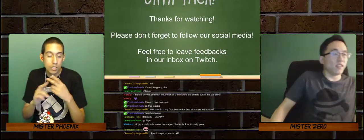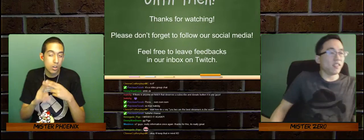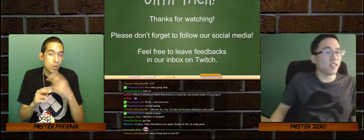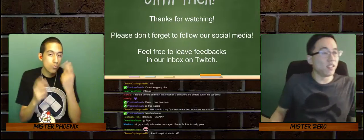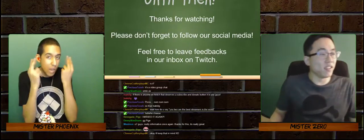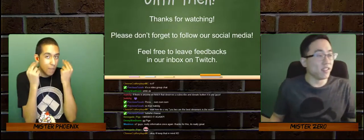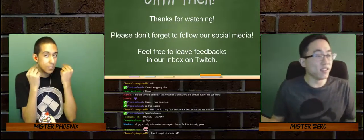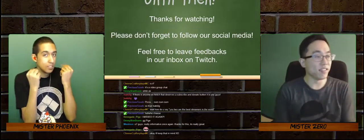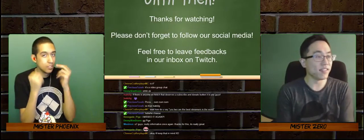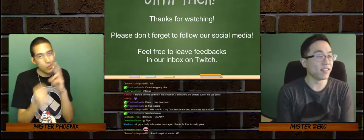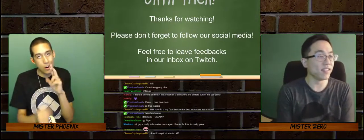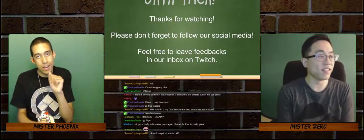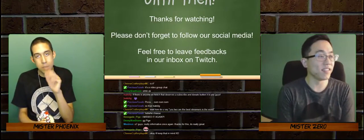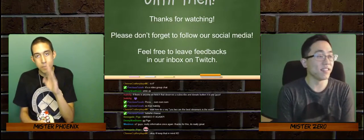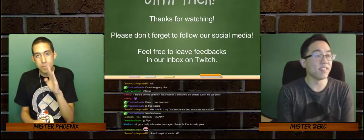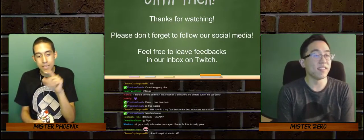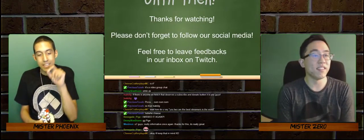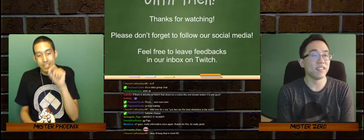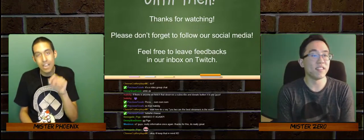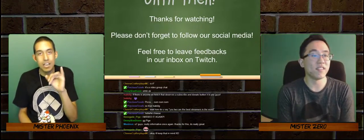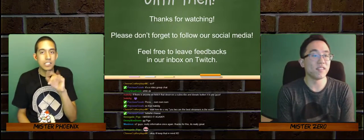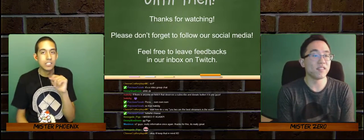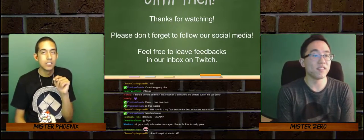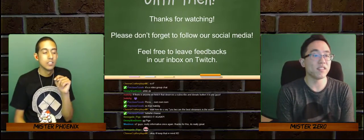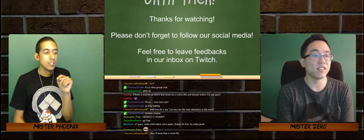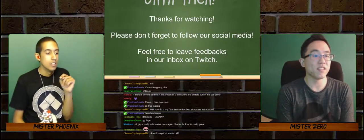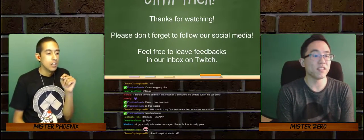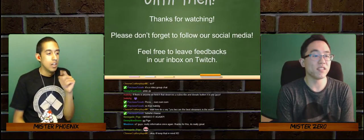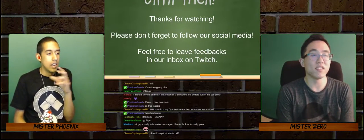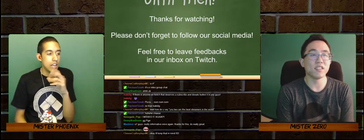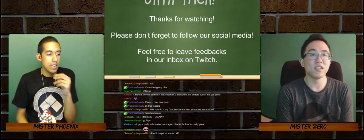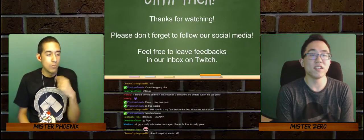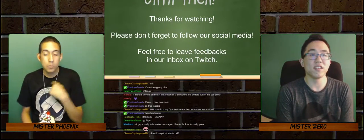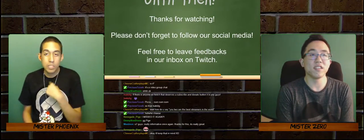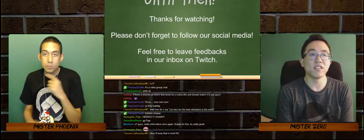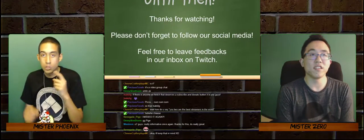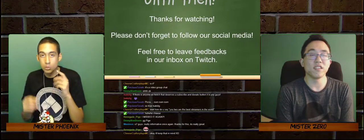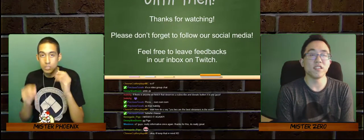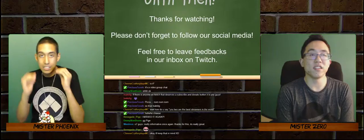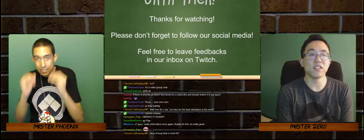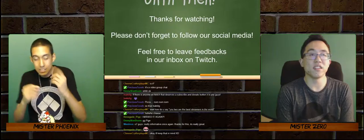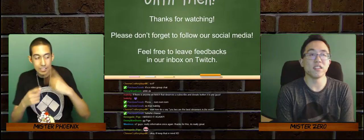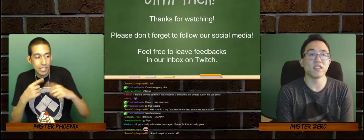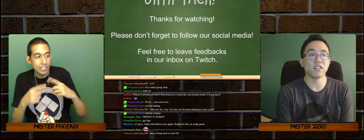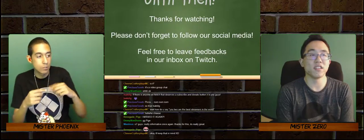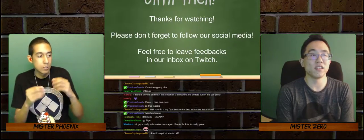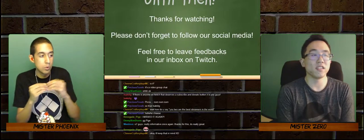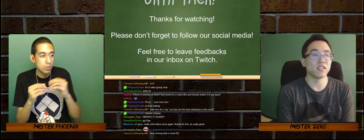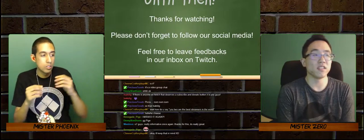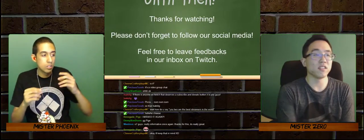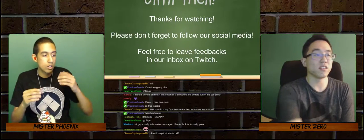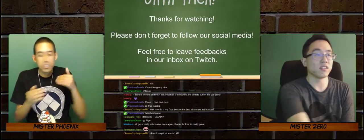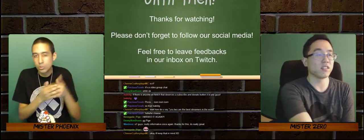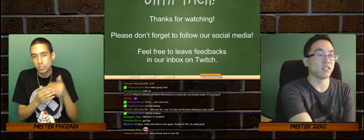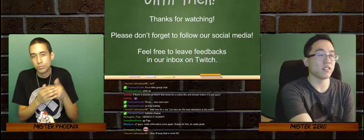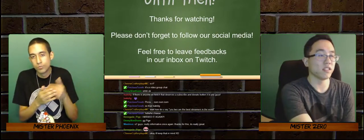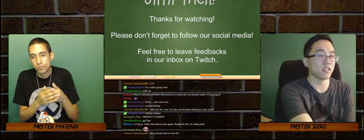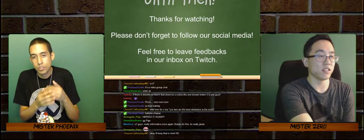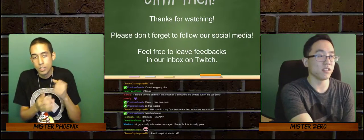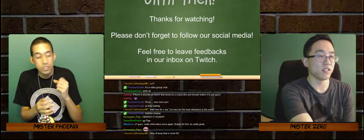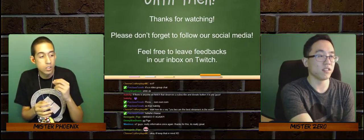website called Rabbit, Rabb dot it, and we'll be able to teach sign language more